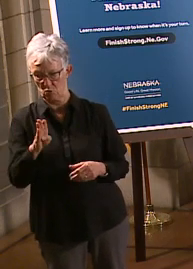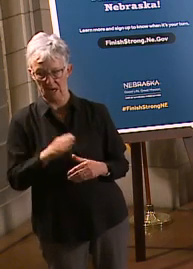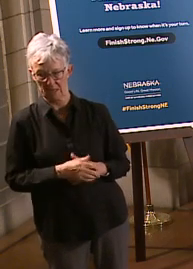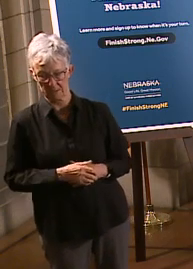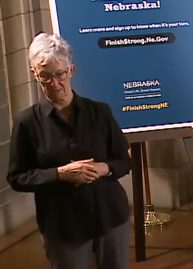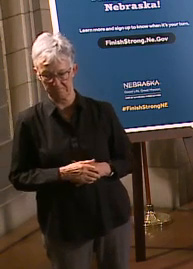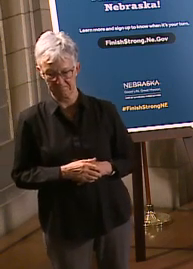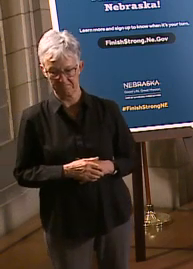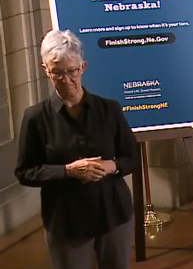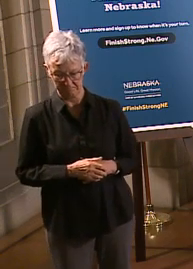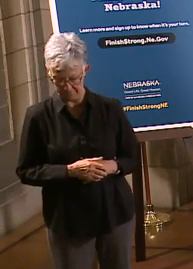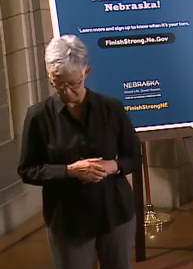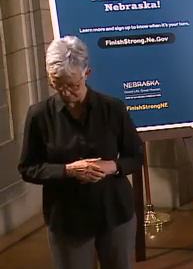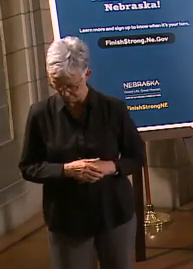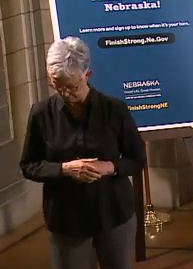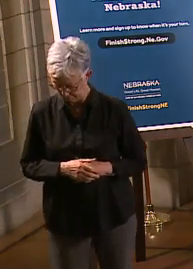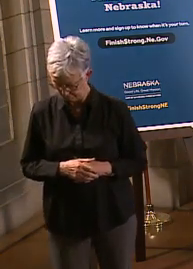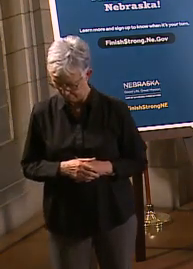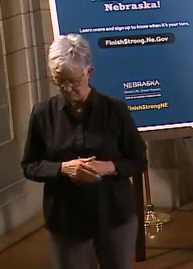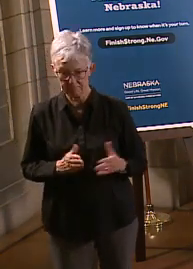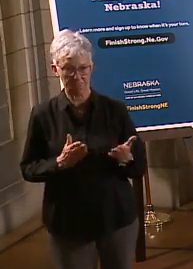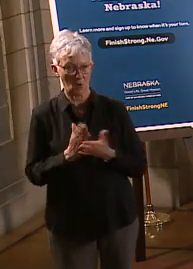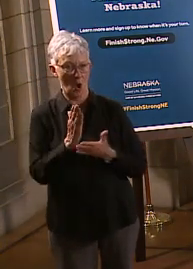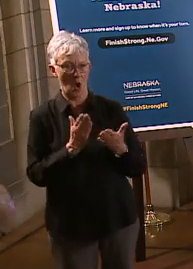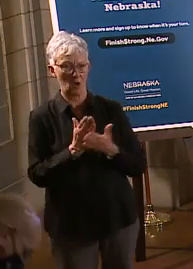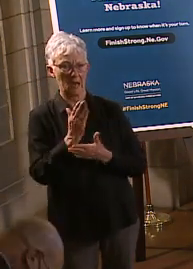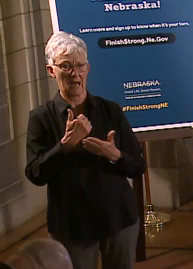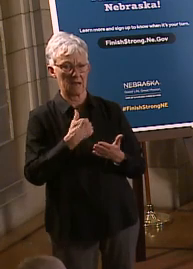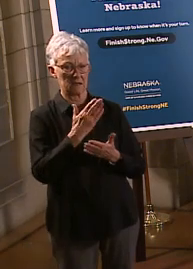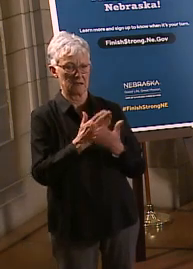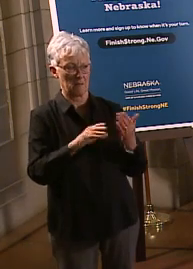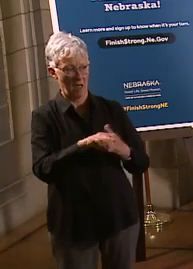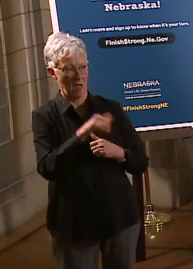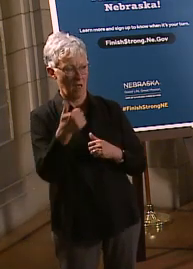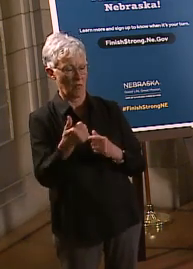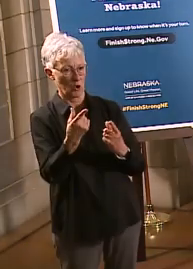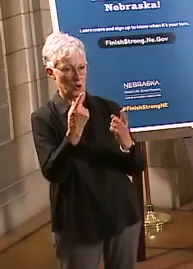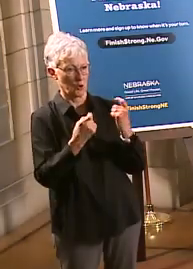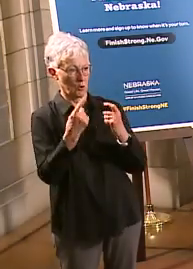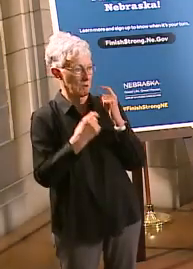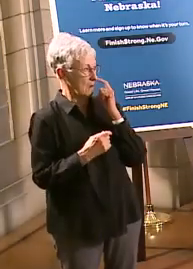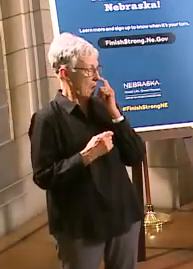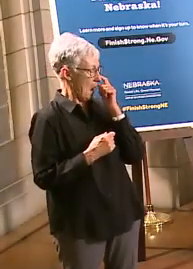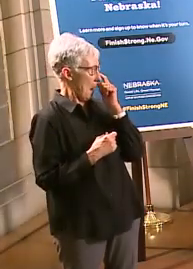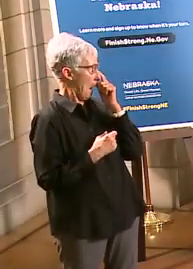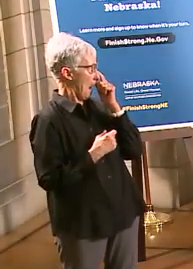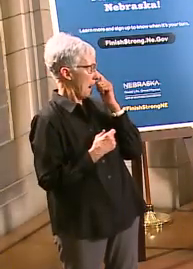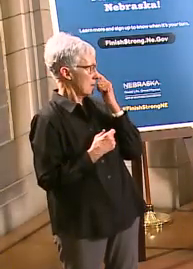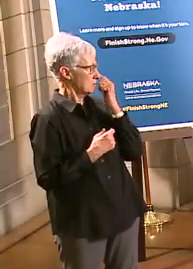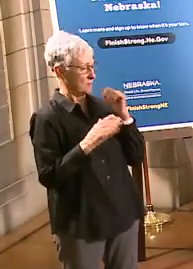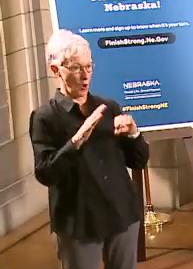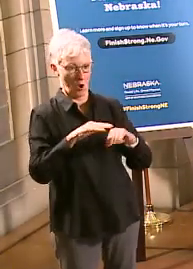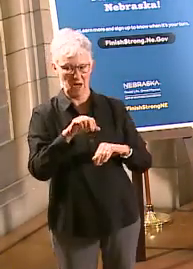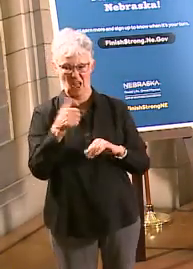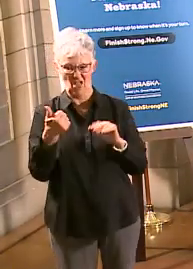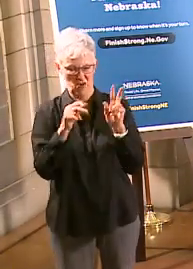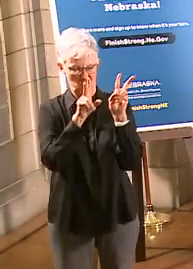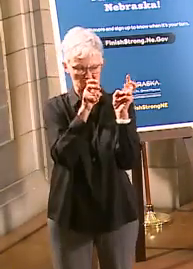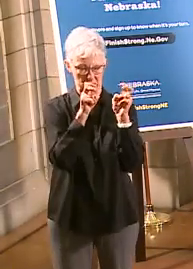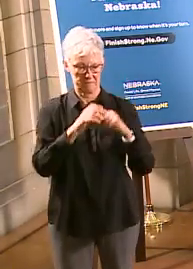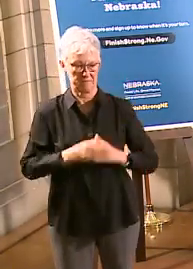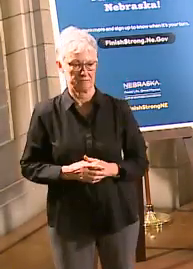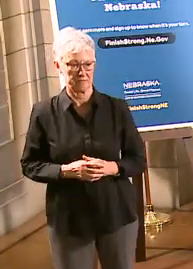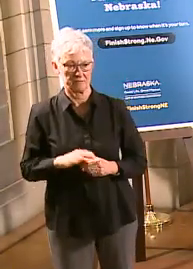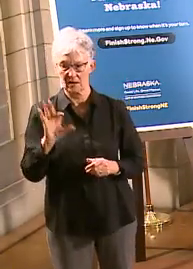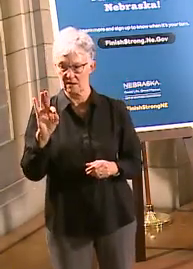All right, so now we do have some other questions we'll get into on other topics.